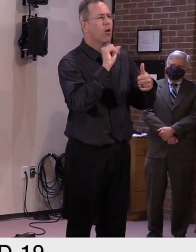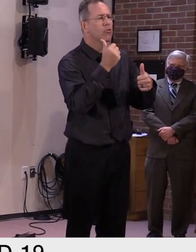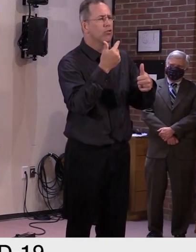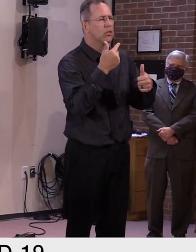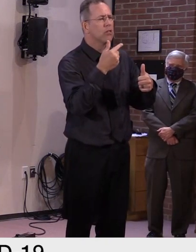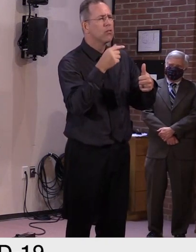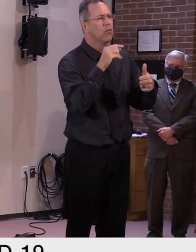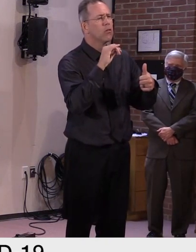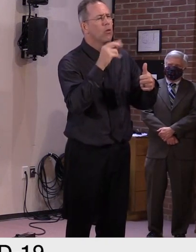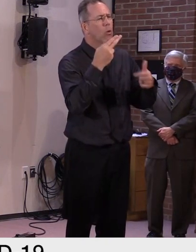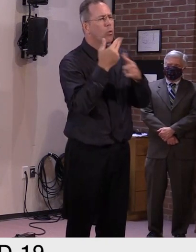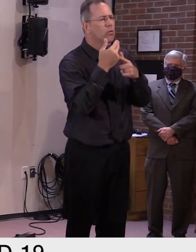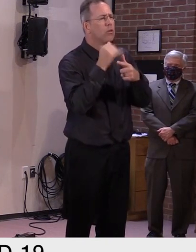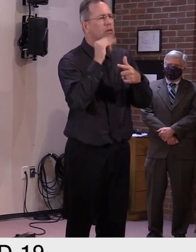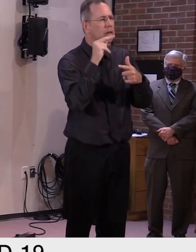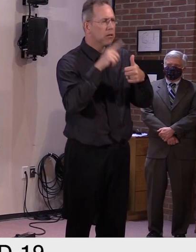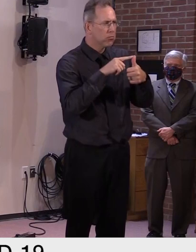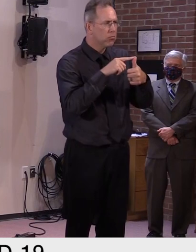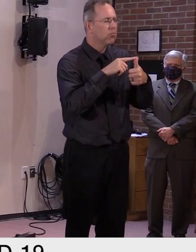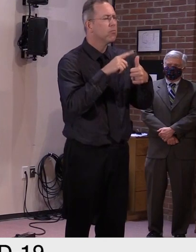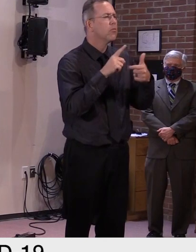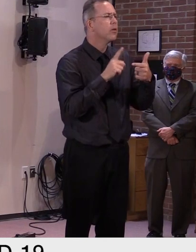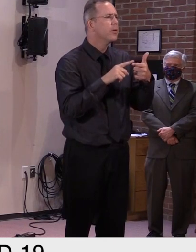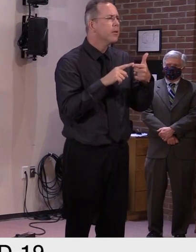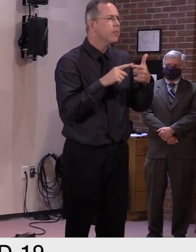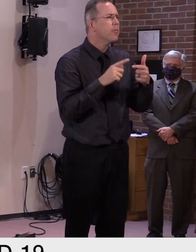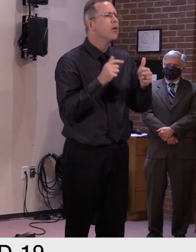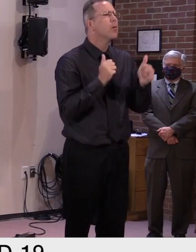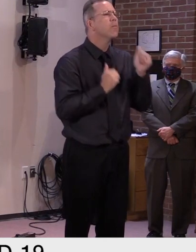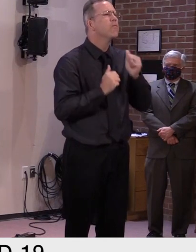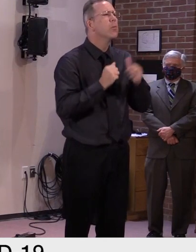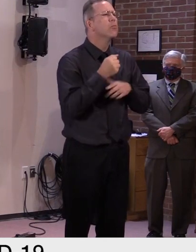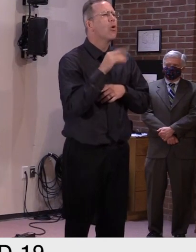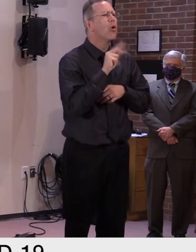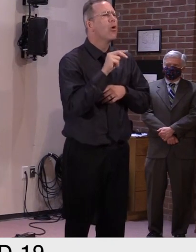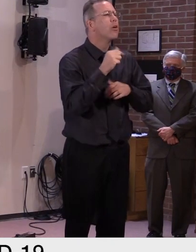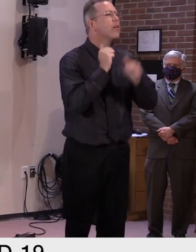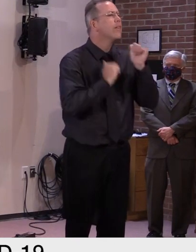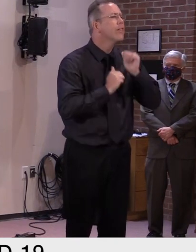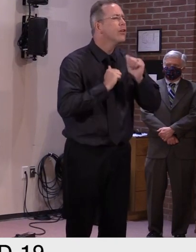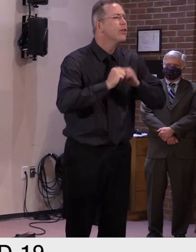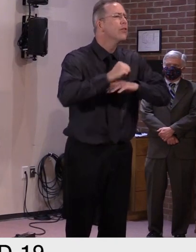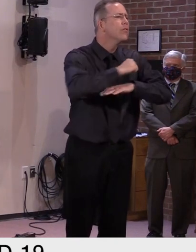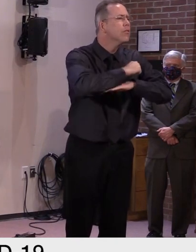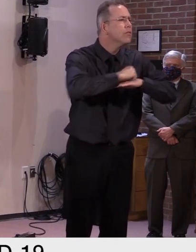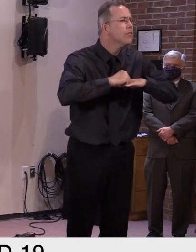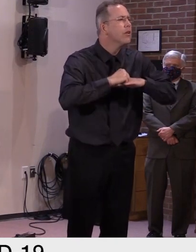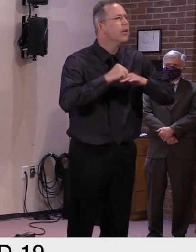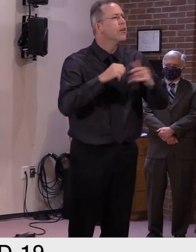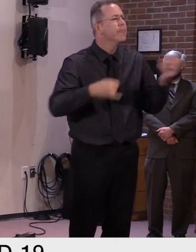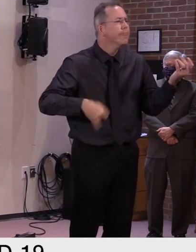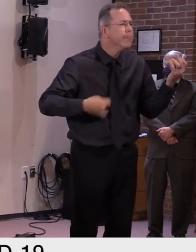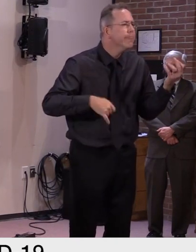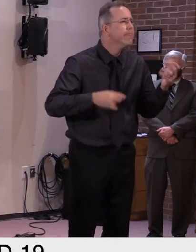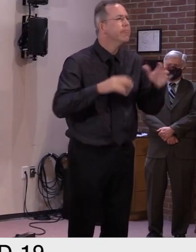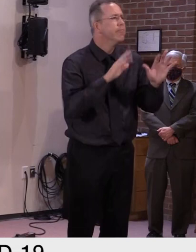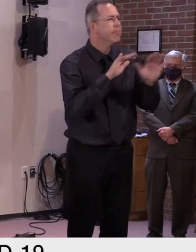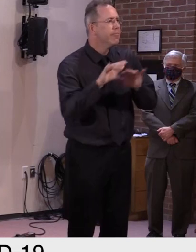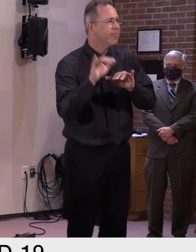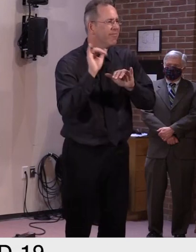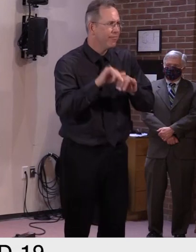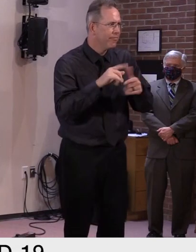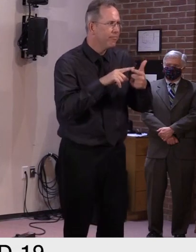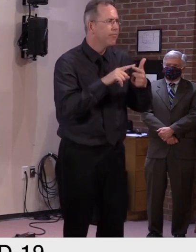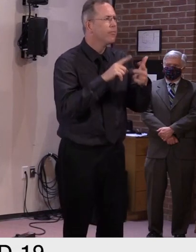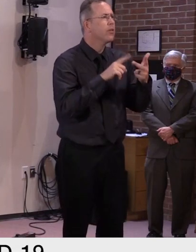Those are really the hardest hit. Transportation is also hit, and some educational services. So, you know, really anybody